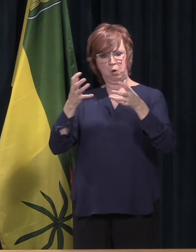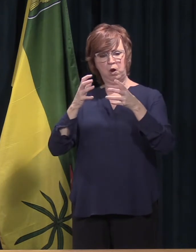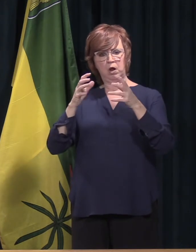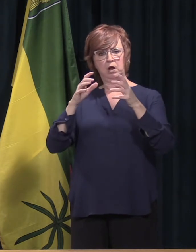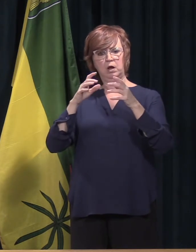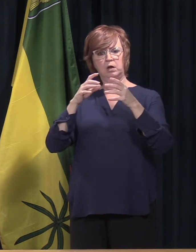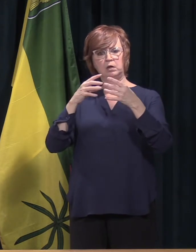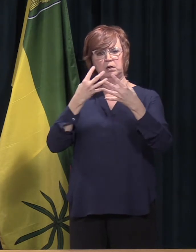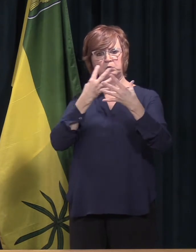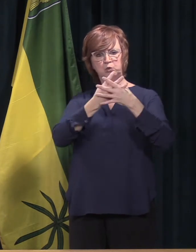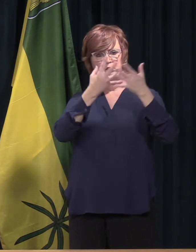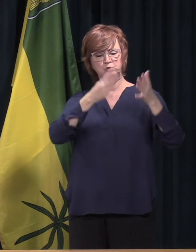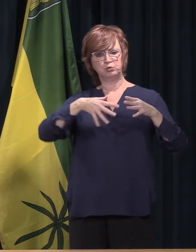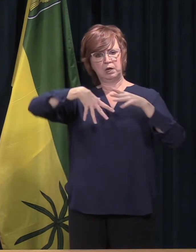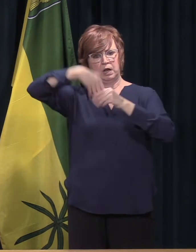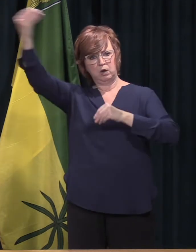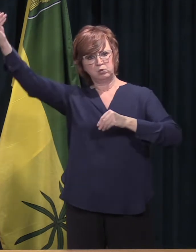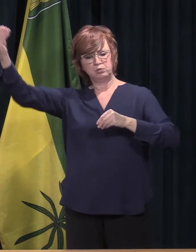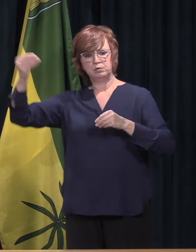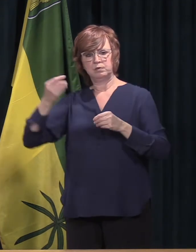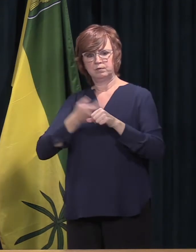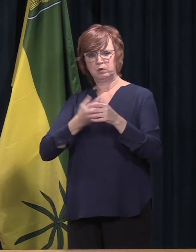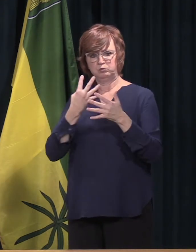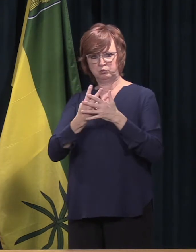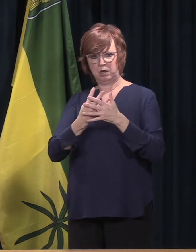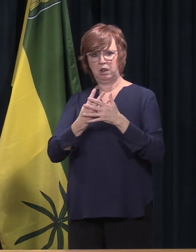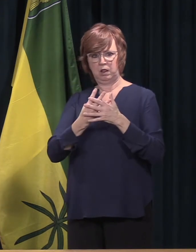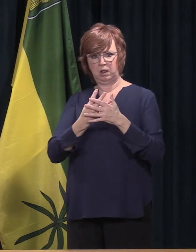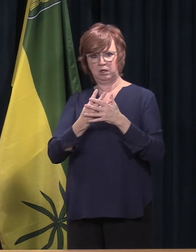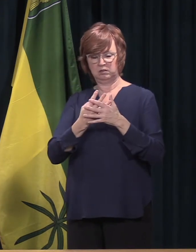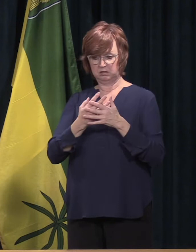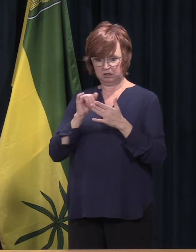just this morning, I had a discussion with